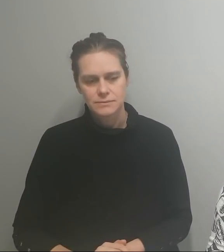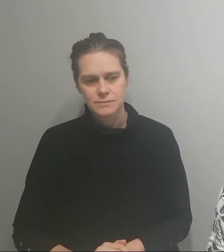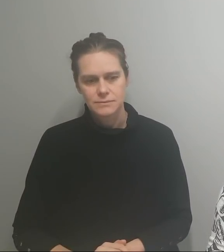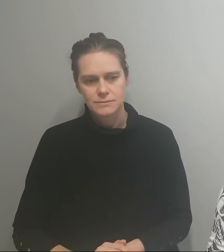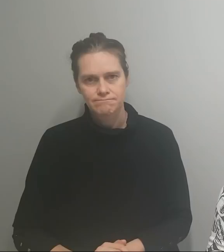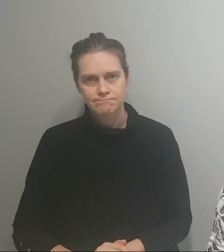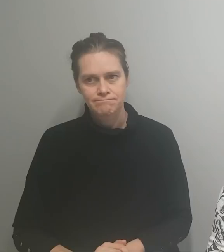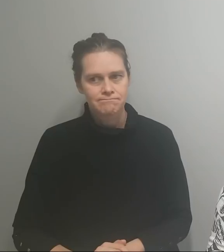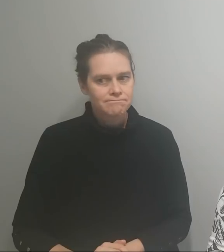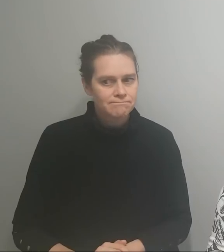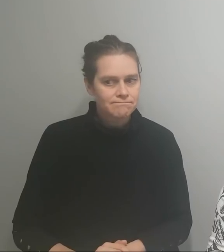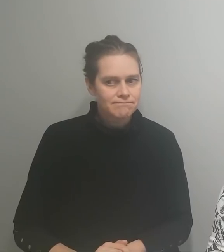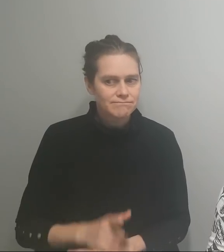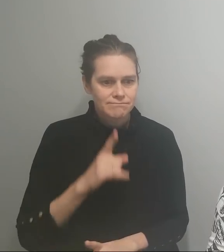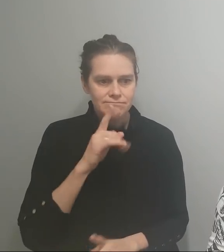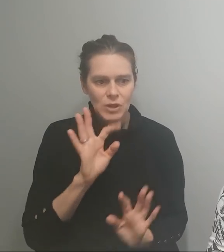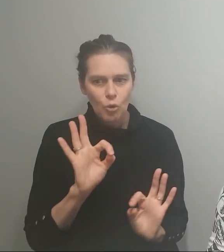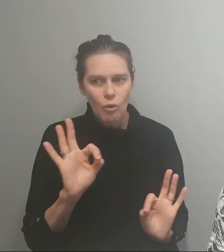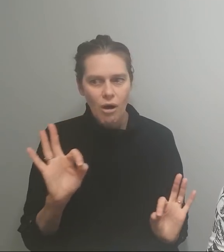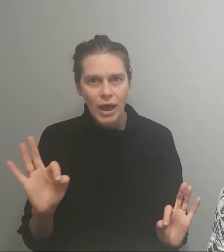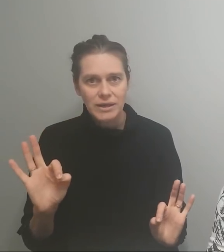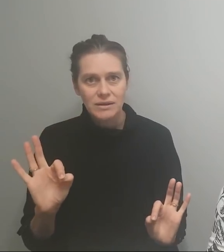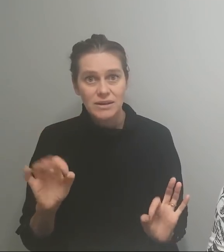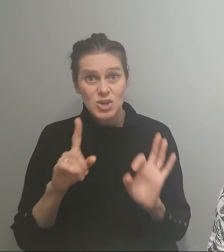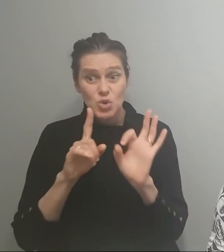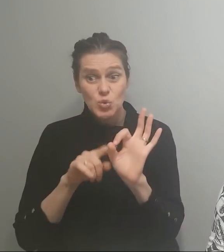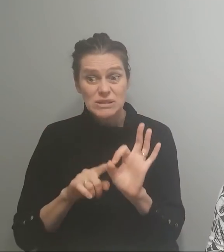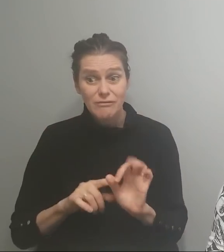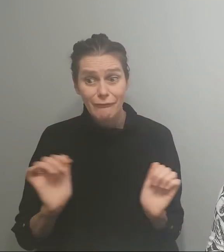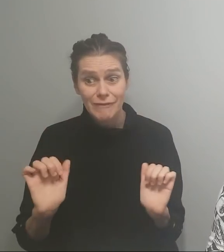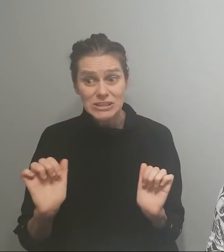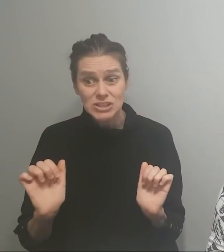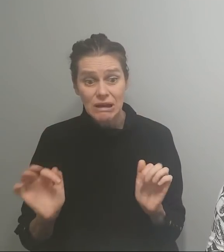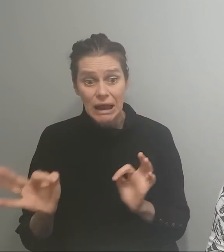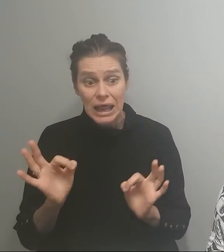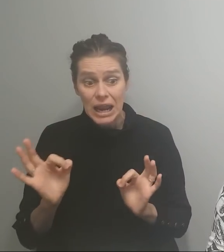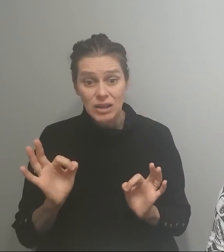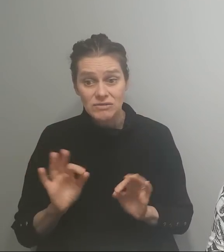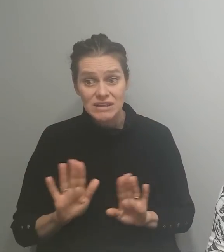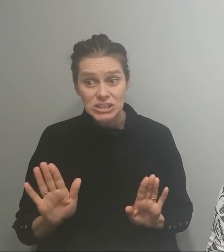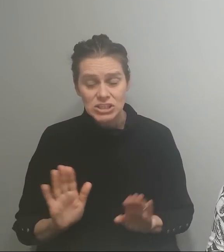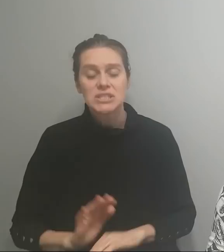It's gone nice quiet. People have run out of questions for me.